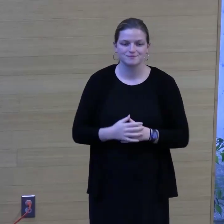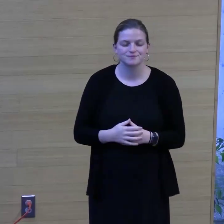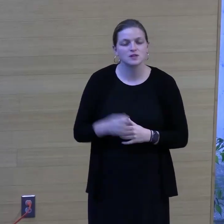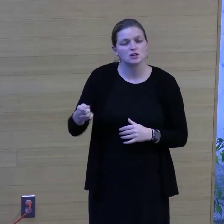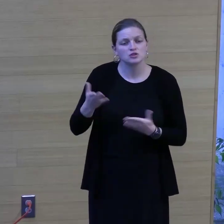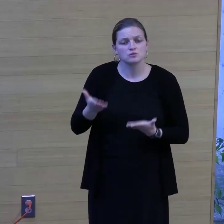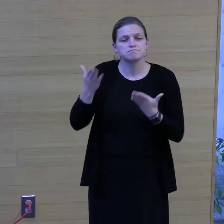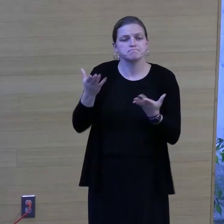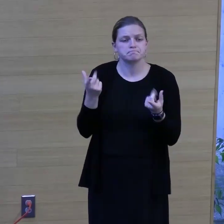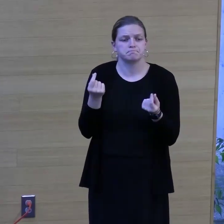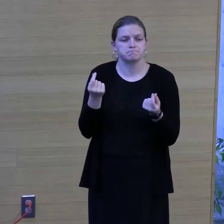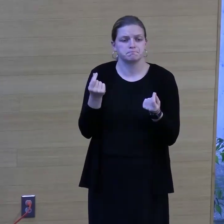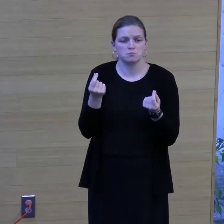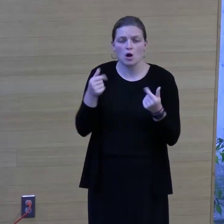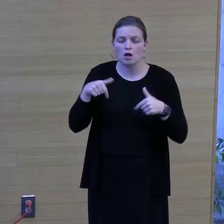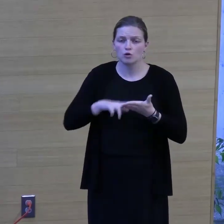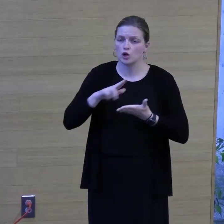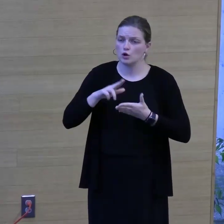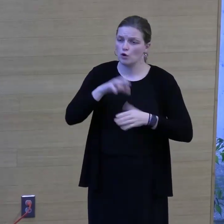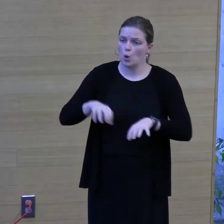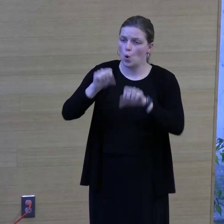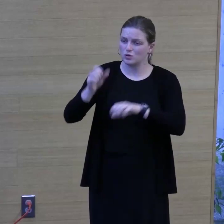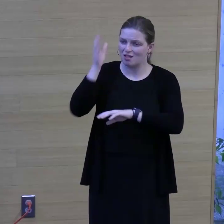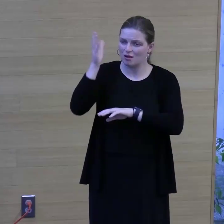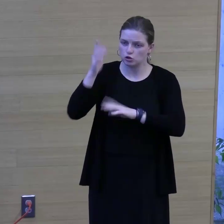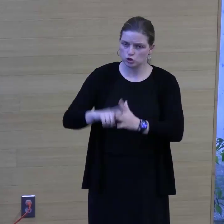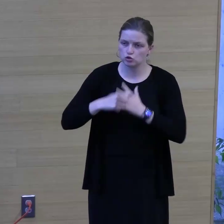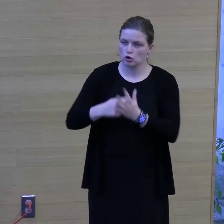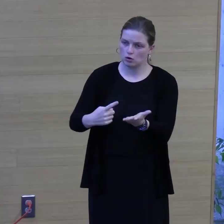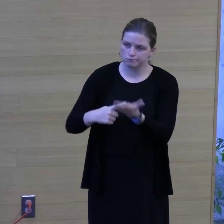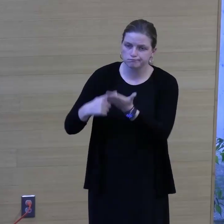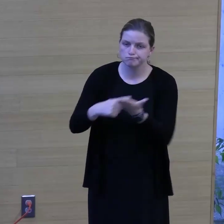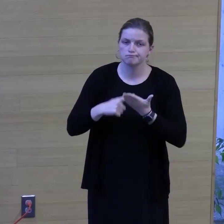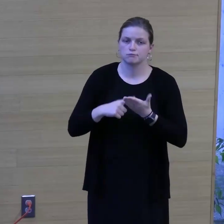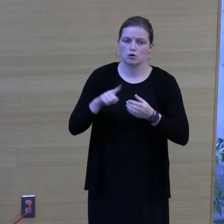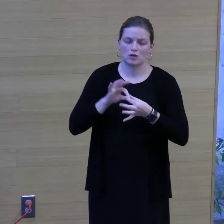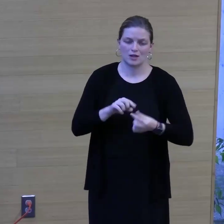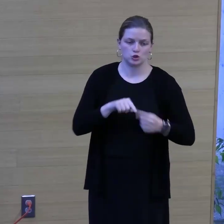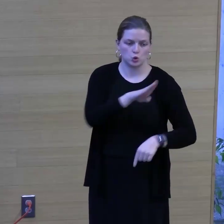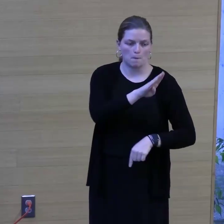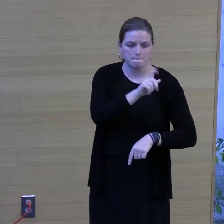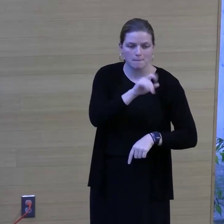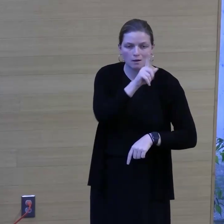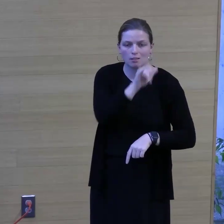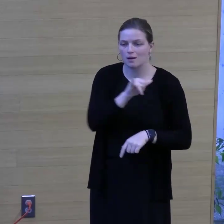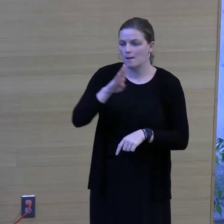she suggested that Brandeis host a lecture that would start a conversation about Buck v. Bell, and to quote